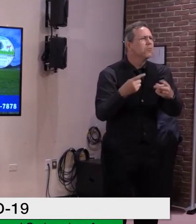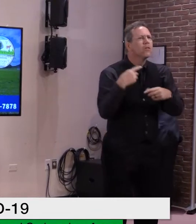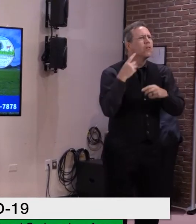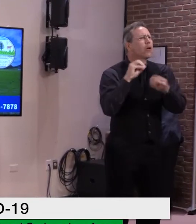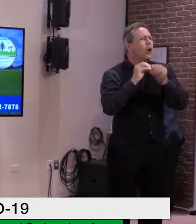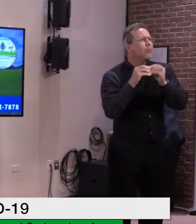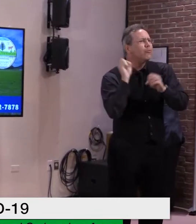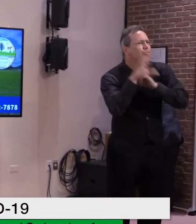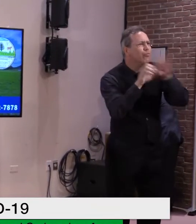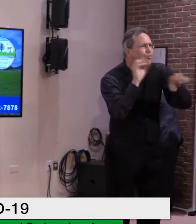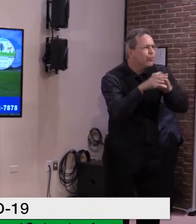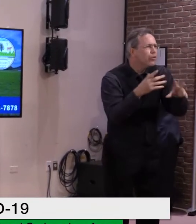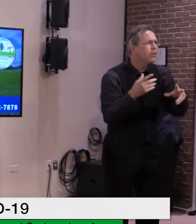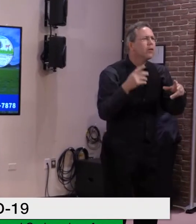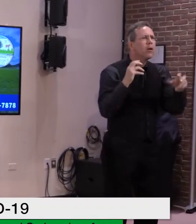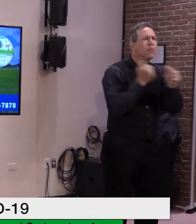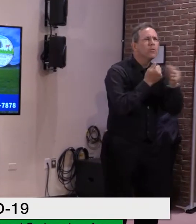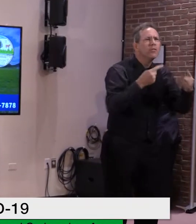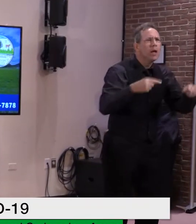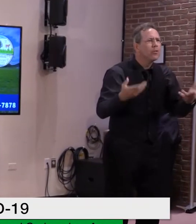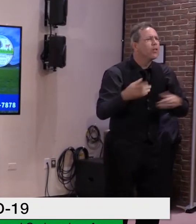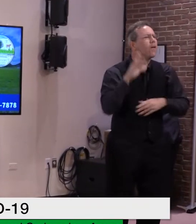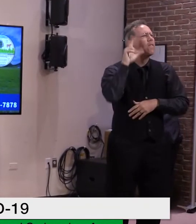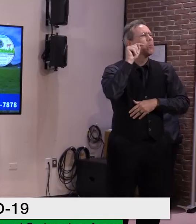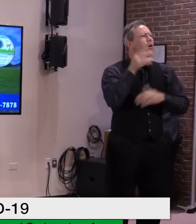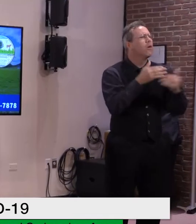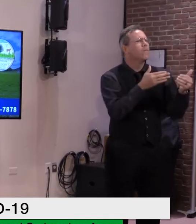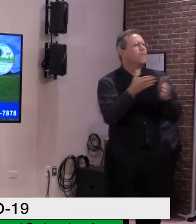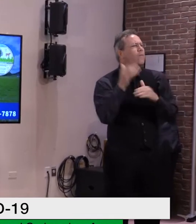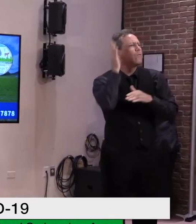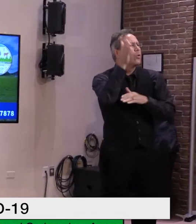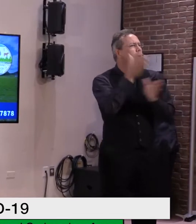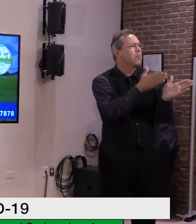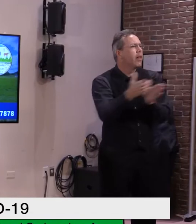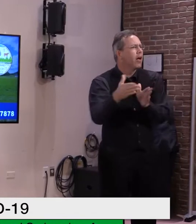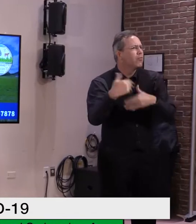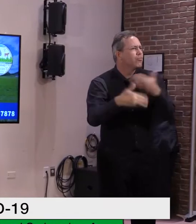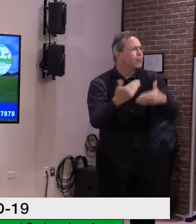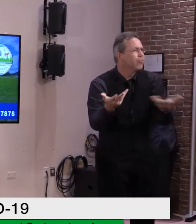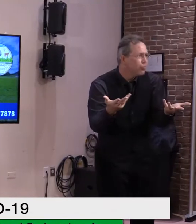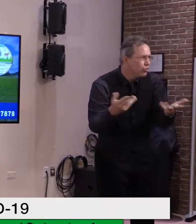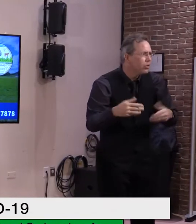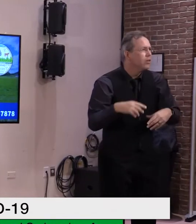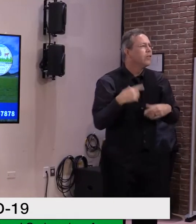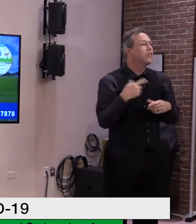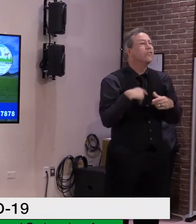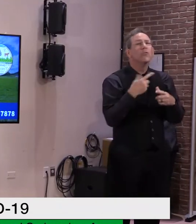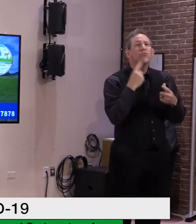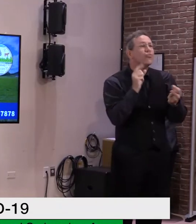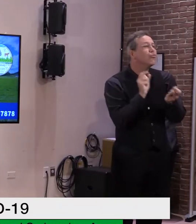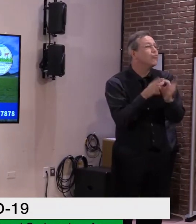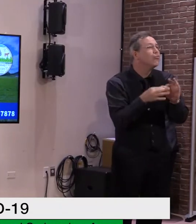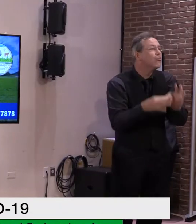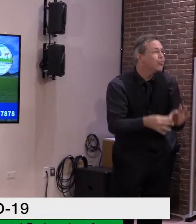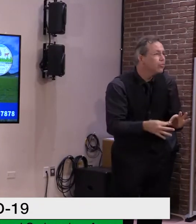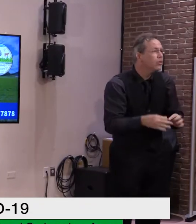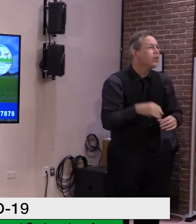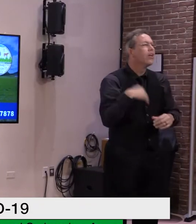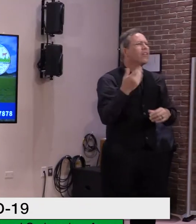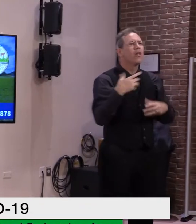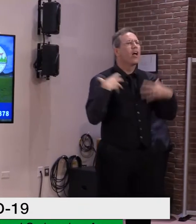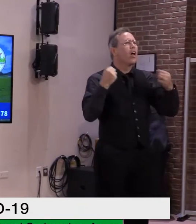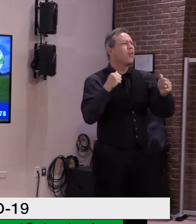Vermont Forward progress, in addition to our usual vaccination update from Secretary Smith and a health update from Dr.